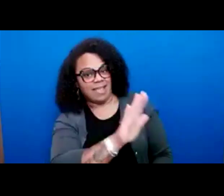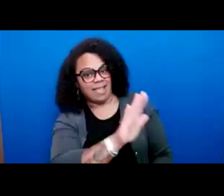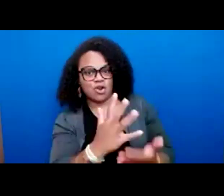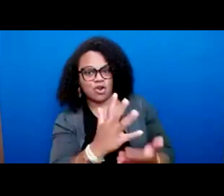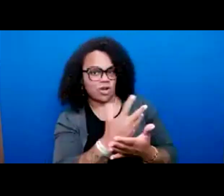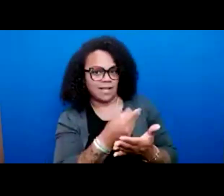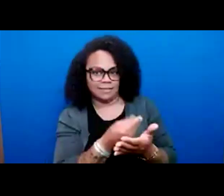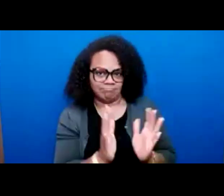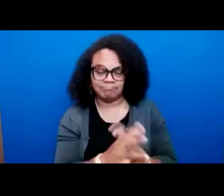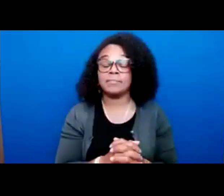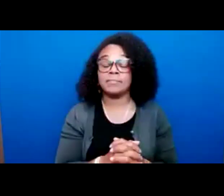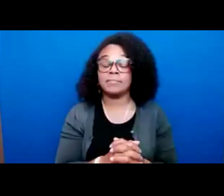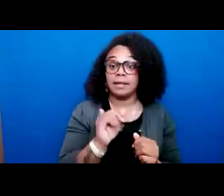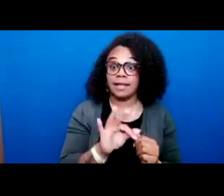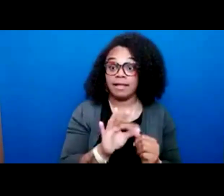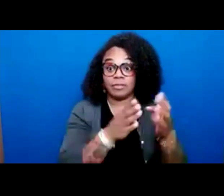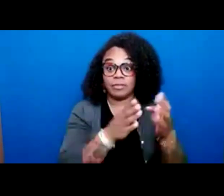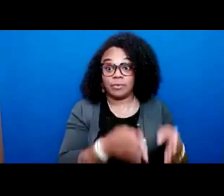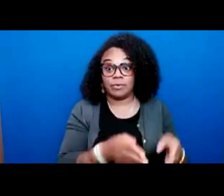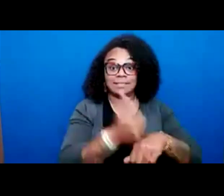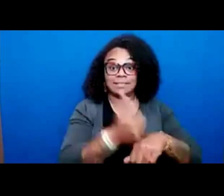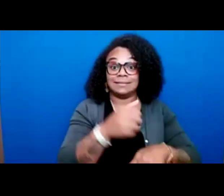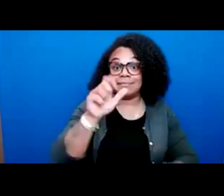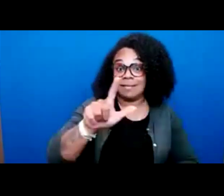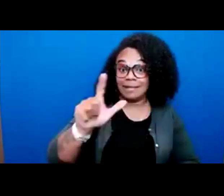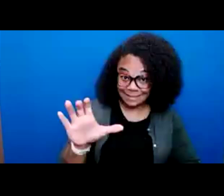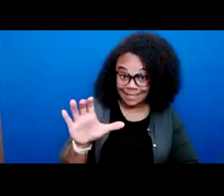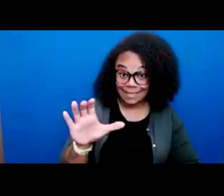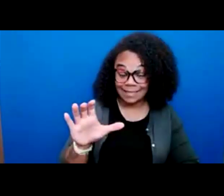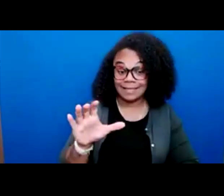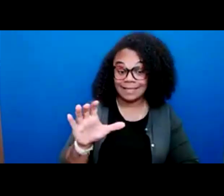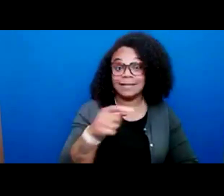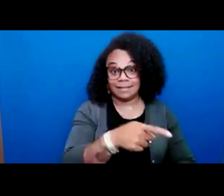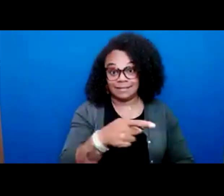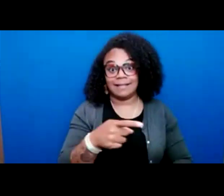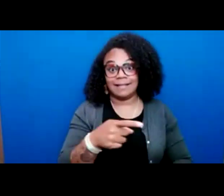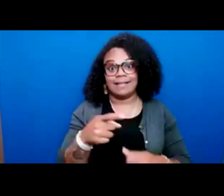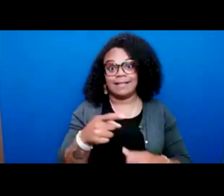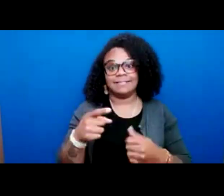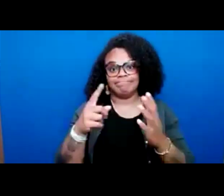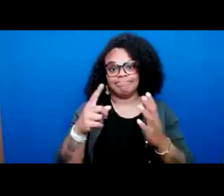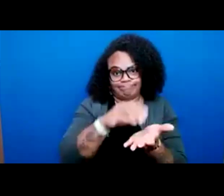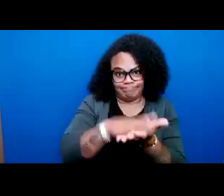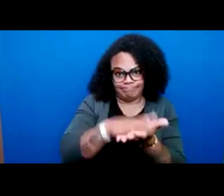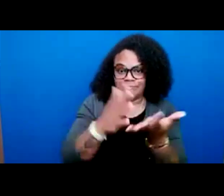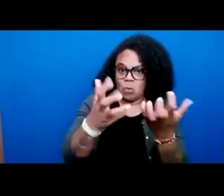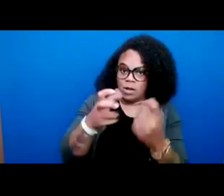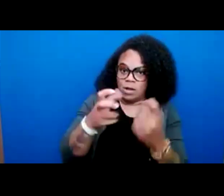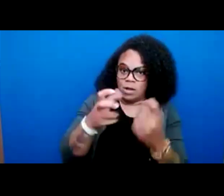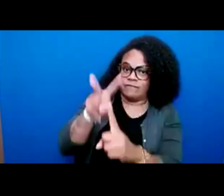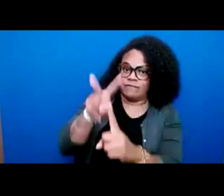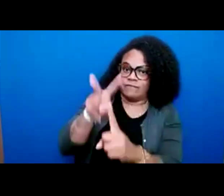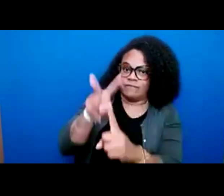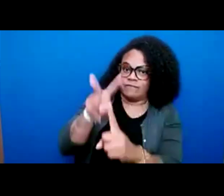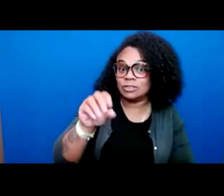If the person sets up an LLC and elects to file as a corporation, or if they set